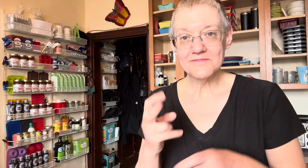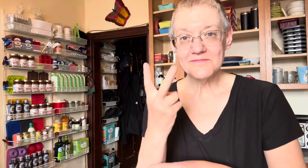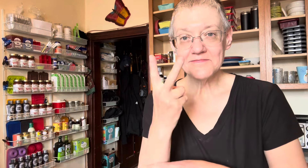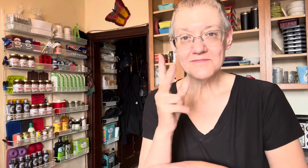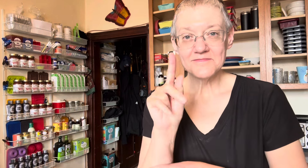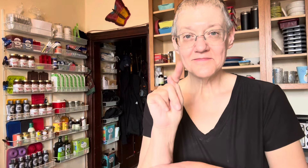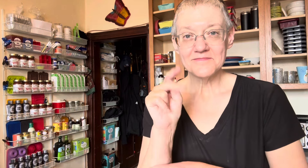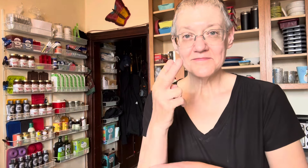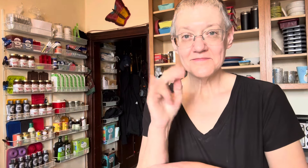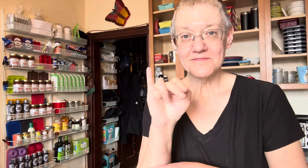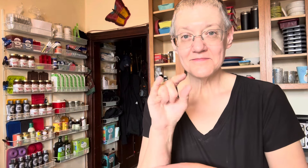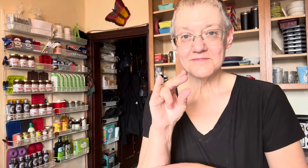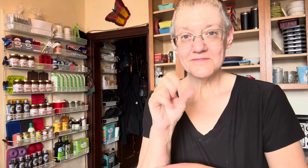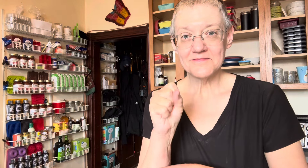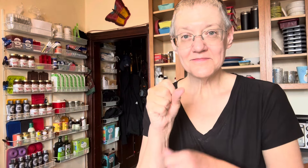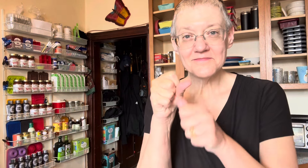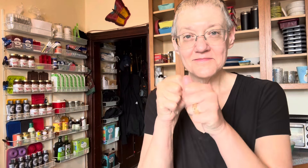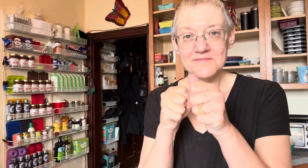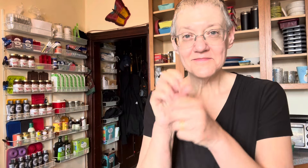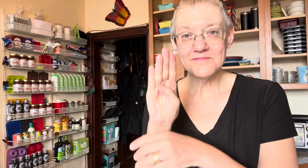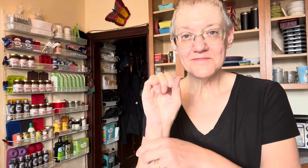I like to portion 2 thighs together.